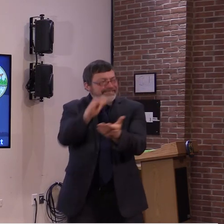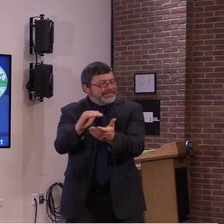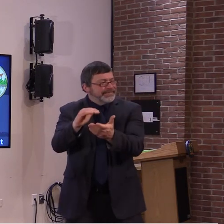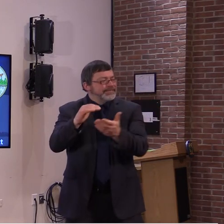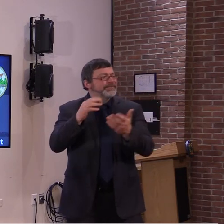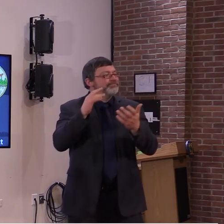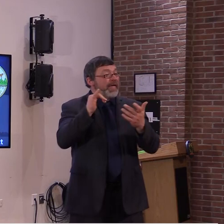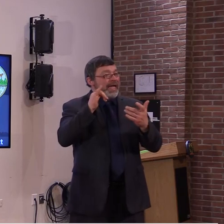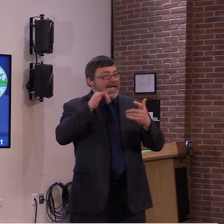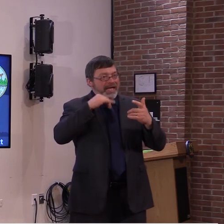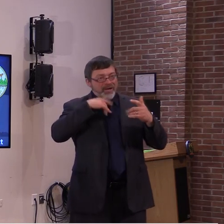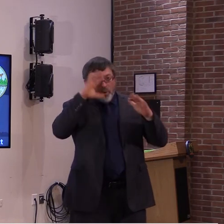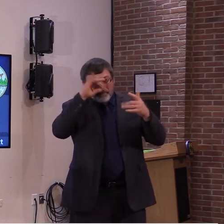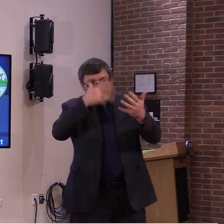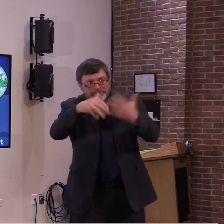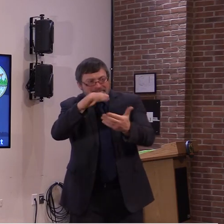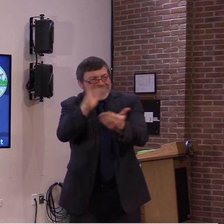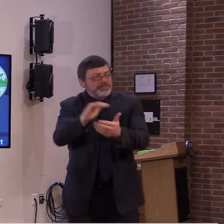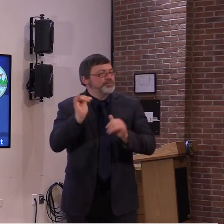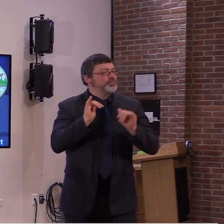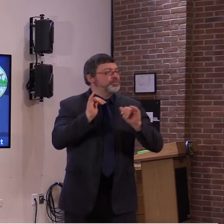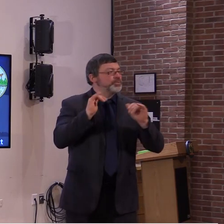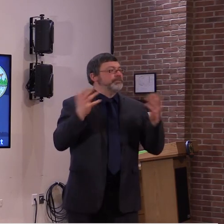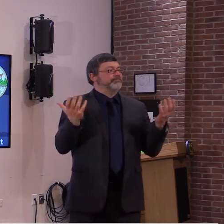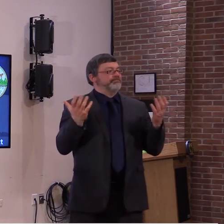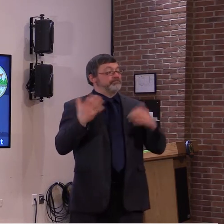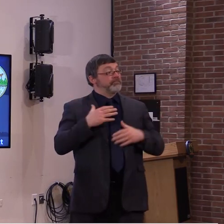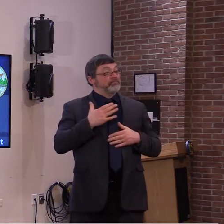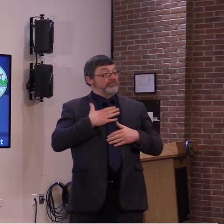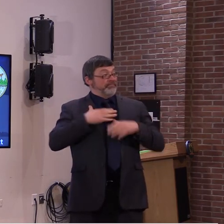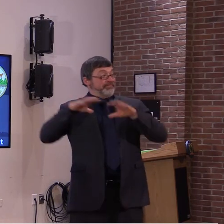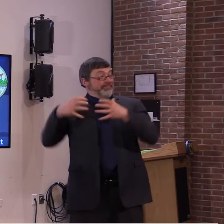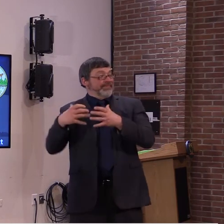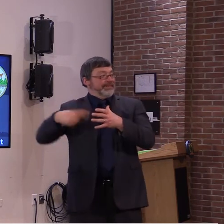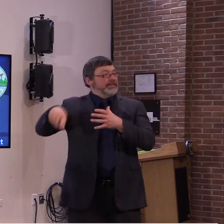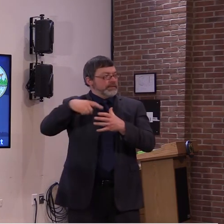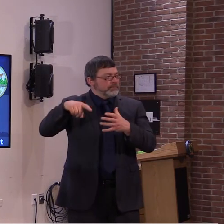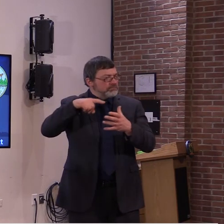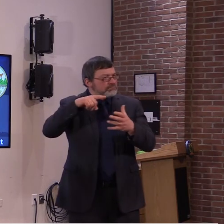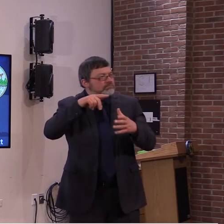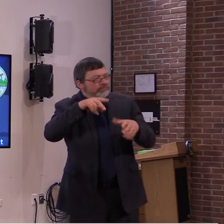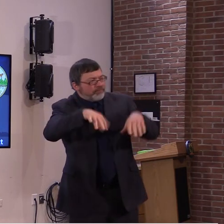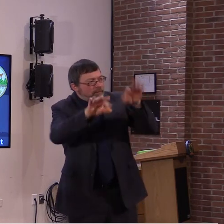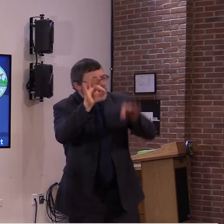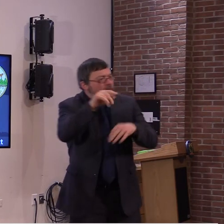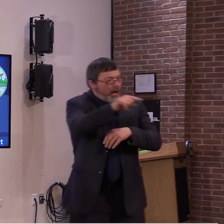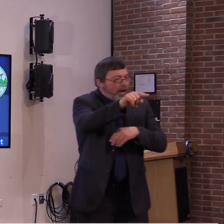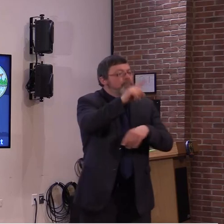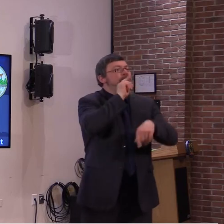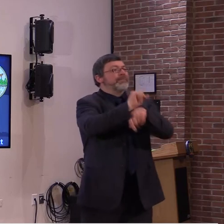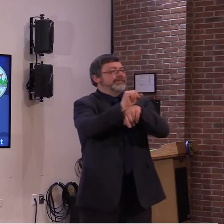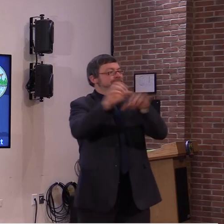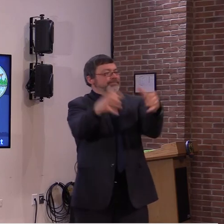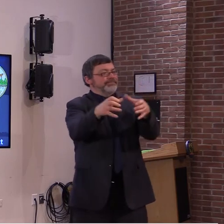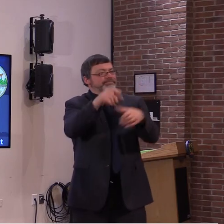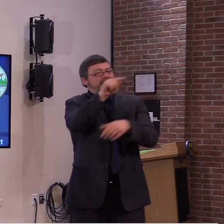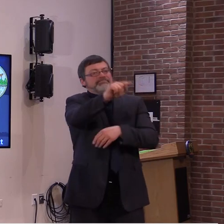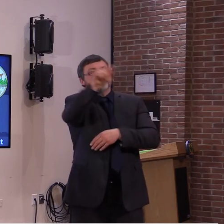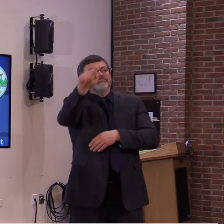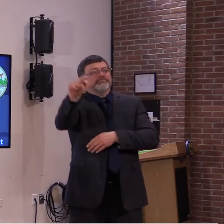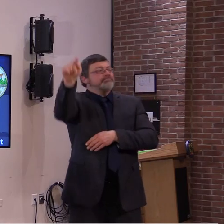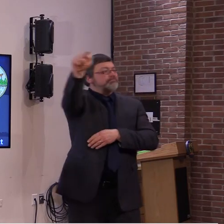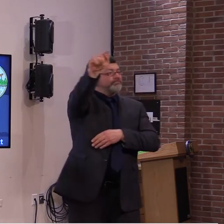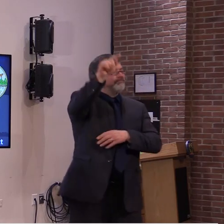gain knowledge of some holiday gatherings. There are still many more cases that do not have this theme.